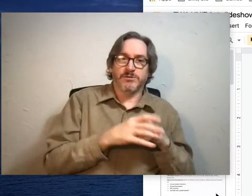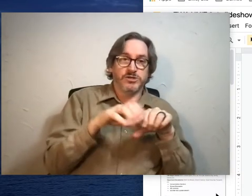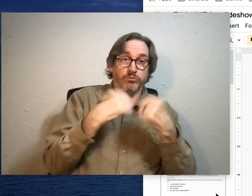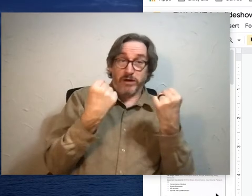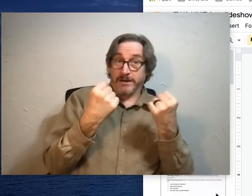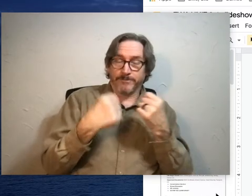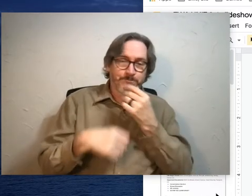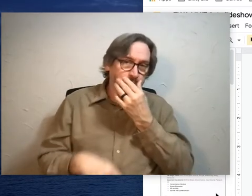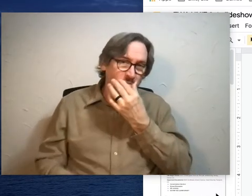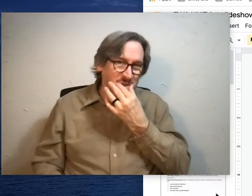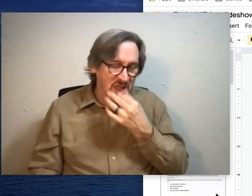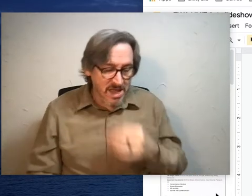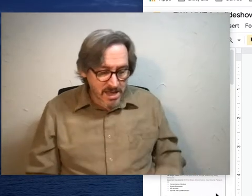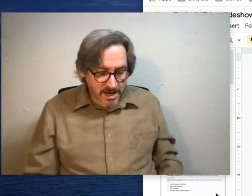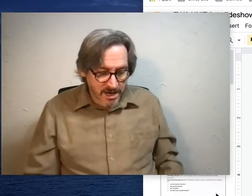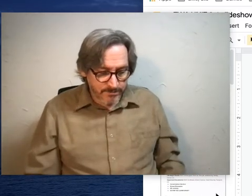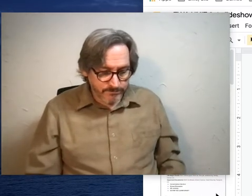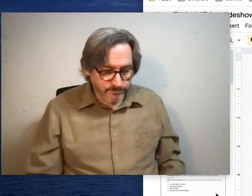as opposed to break.